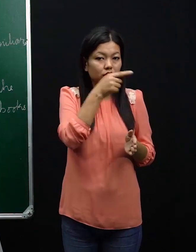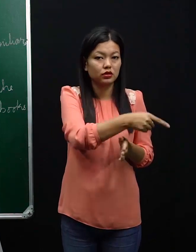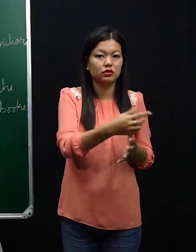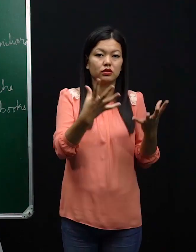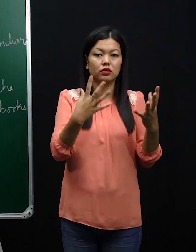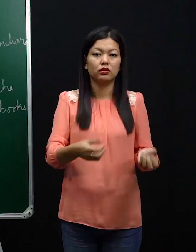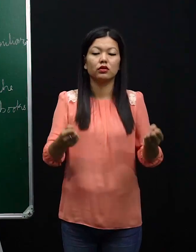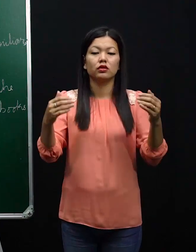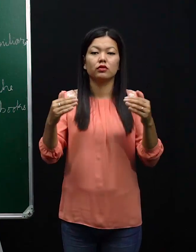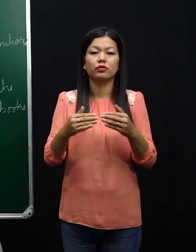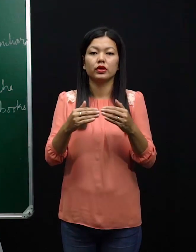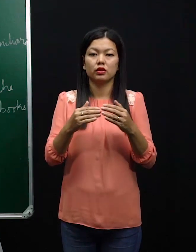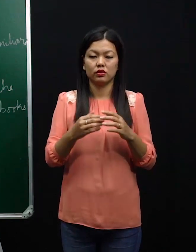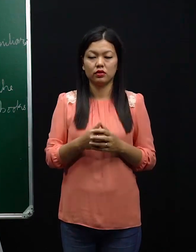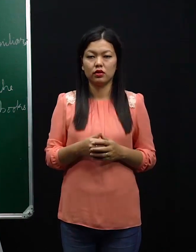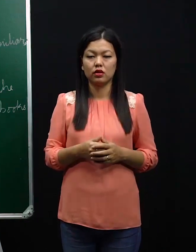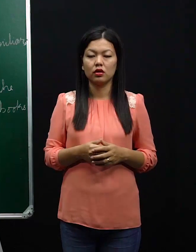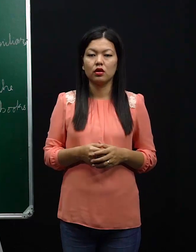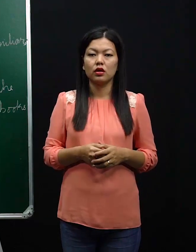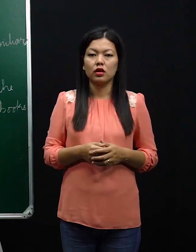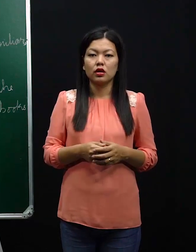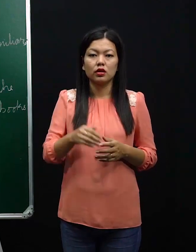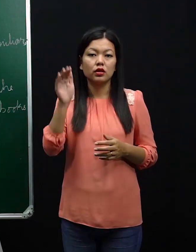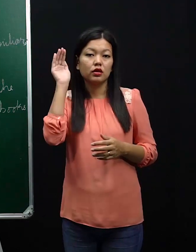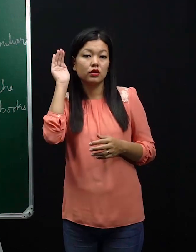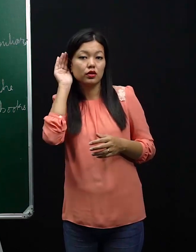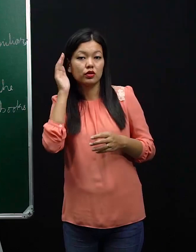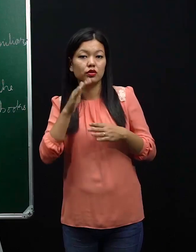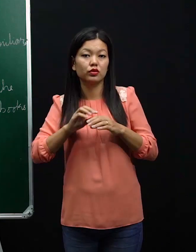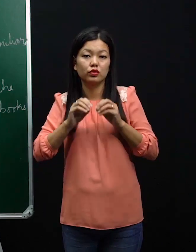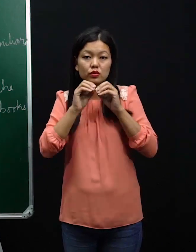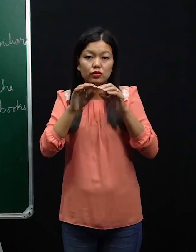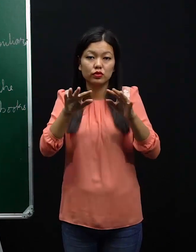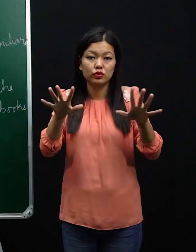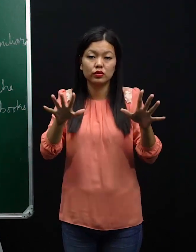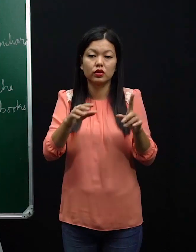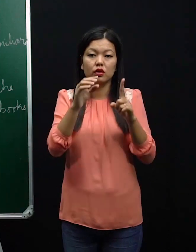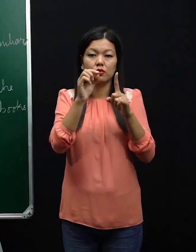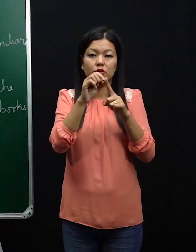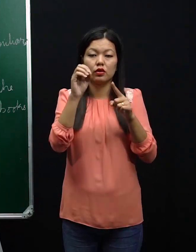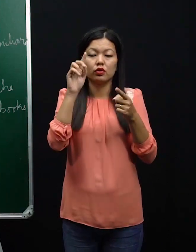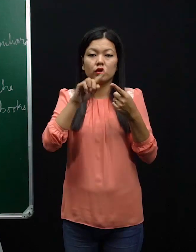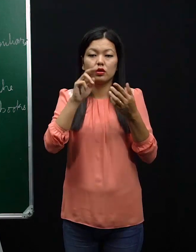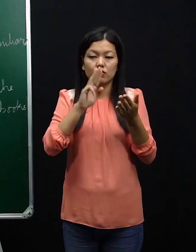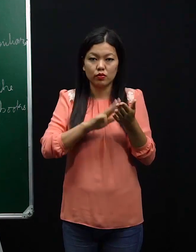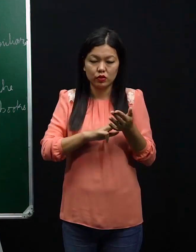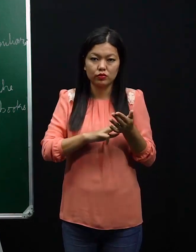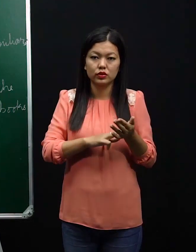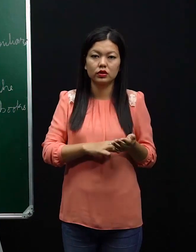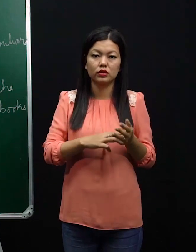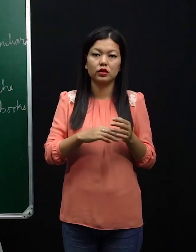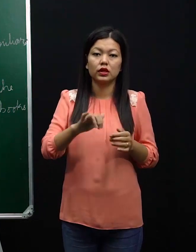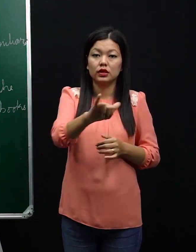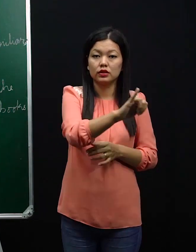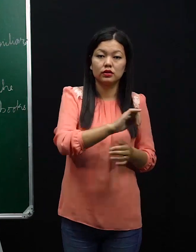that one of the person from this valley, from this region where he lived, would come with the resemblance